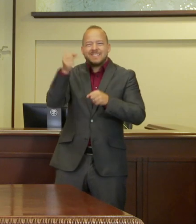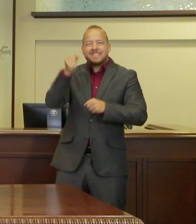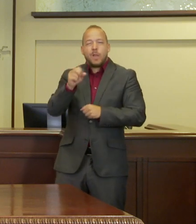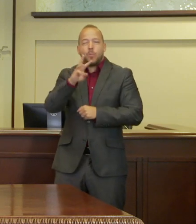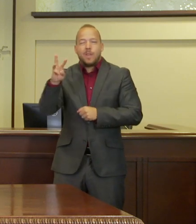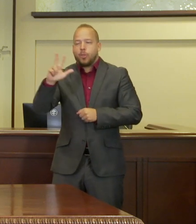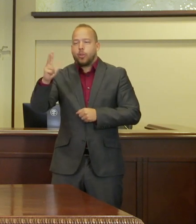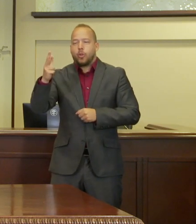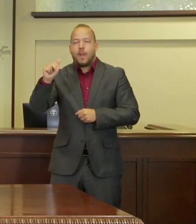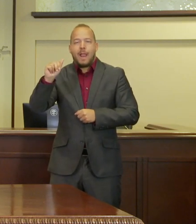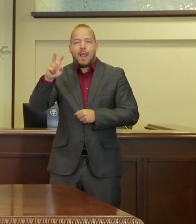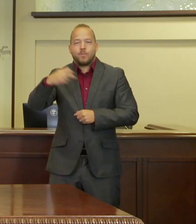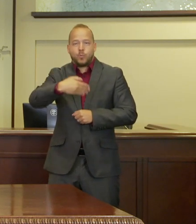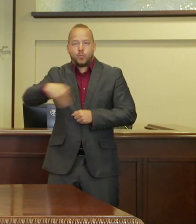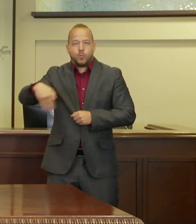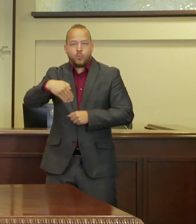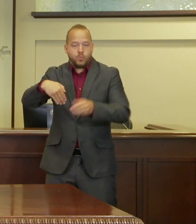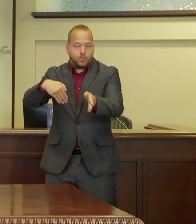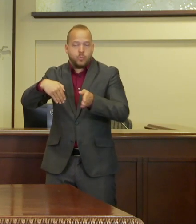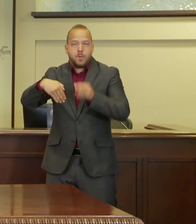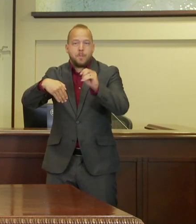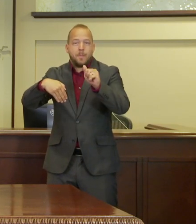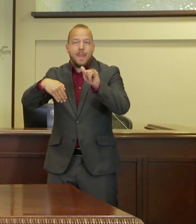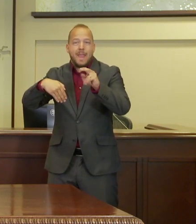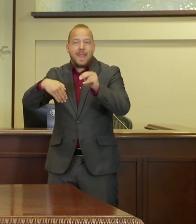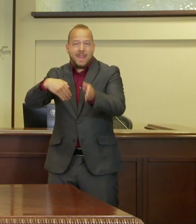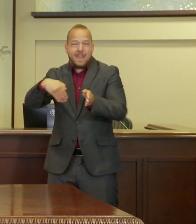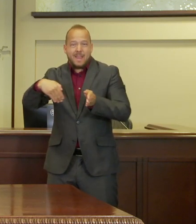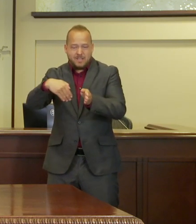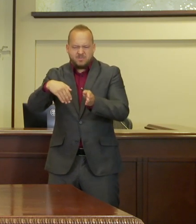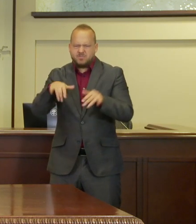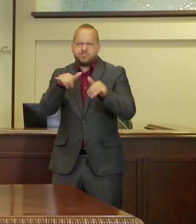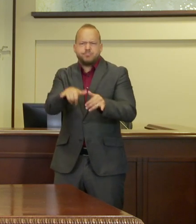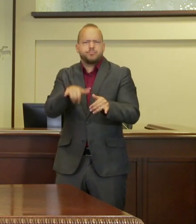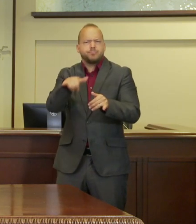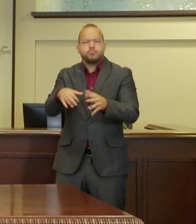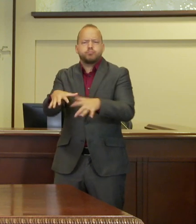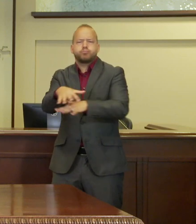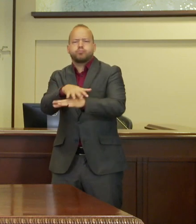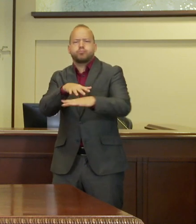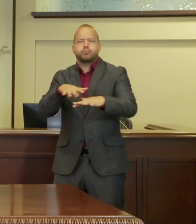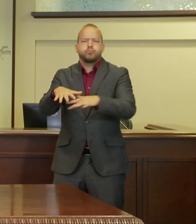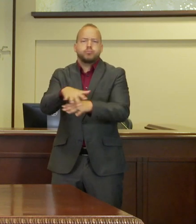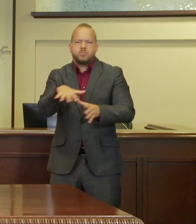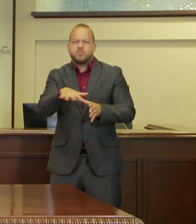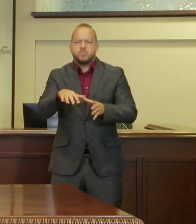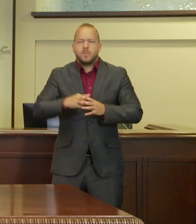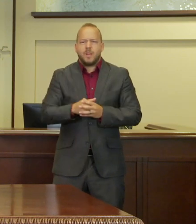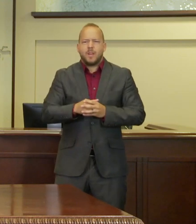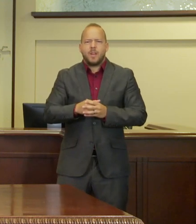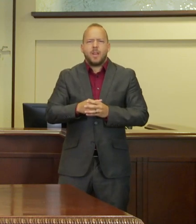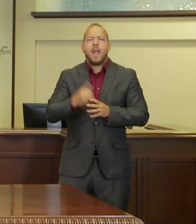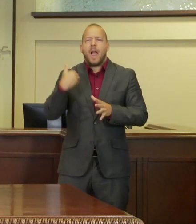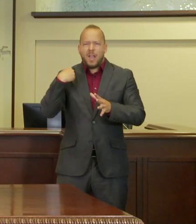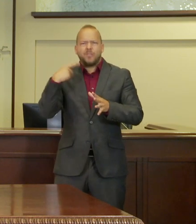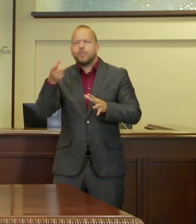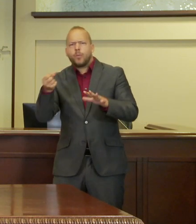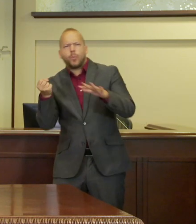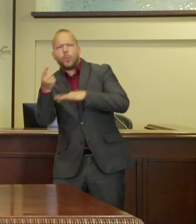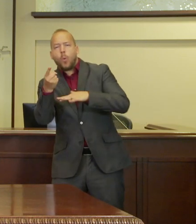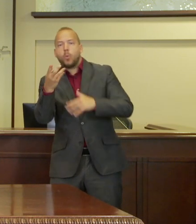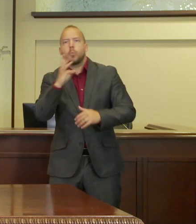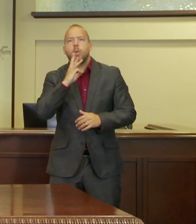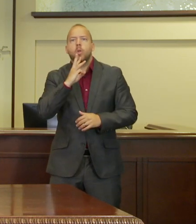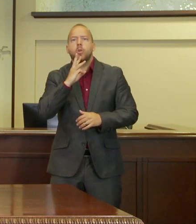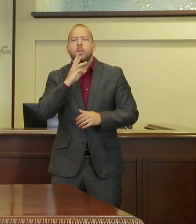Main, where they remained for several hours. At one point, the group started to throw water at water bottles, full beer cans,